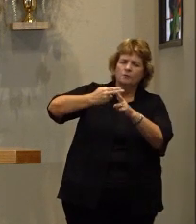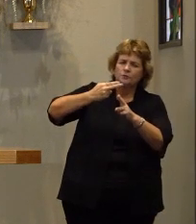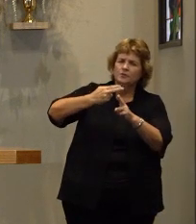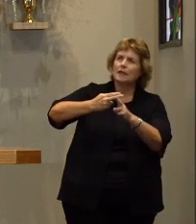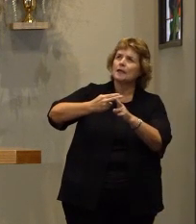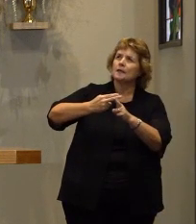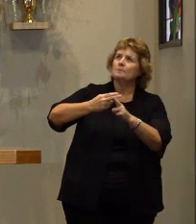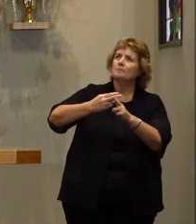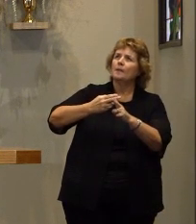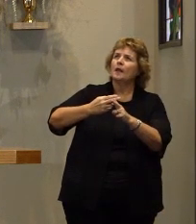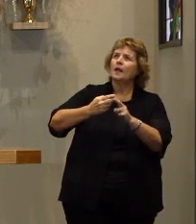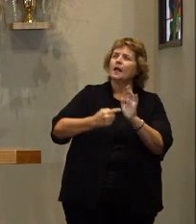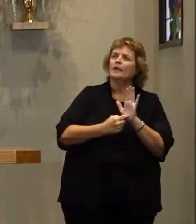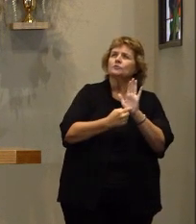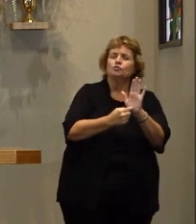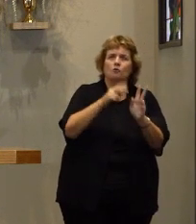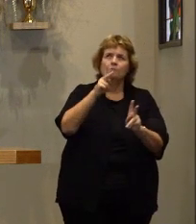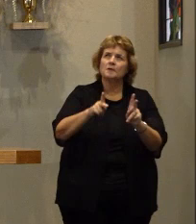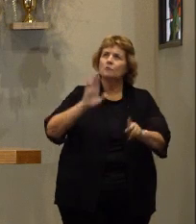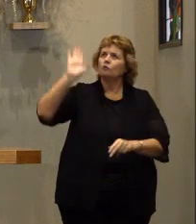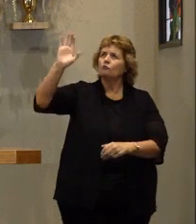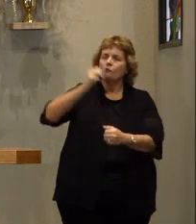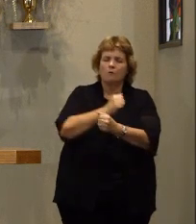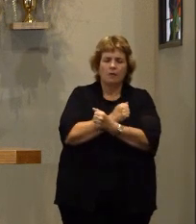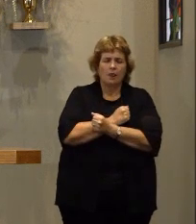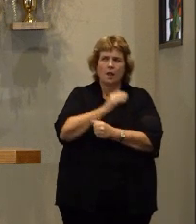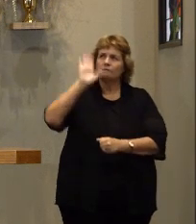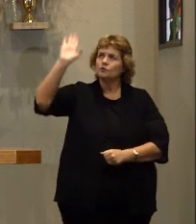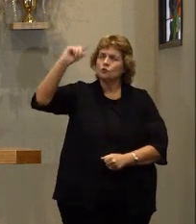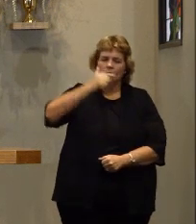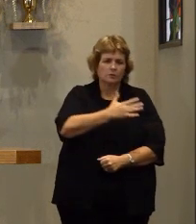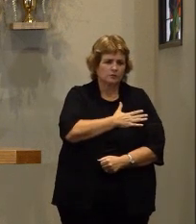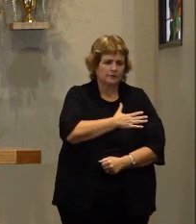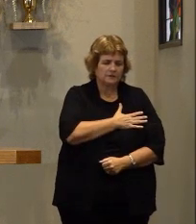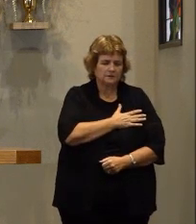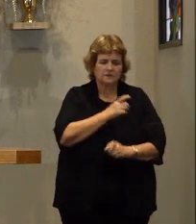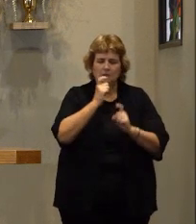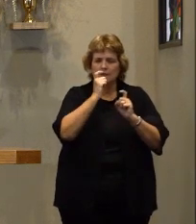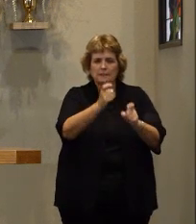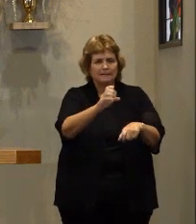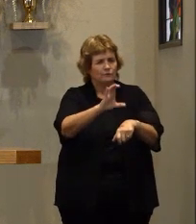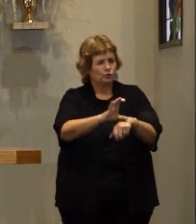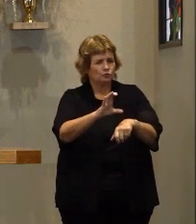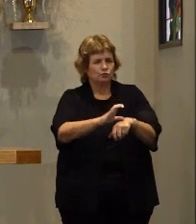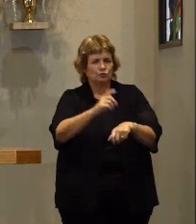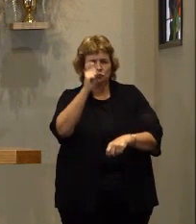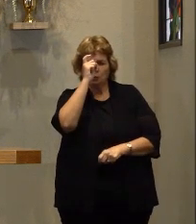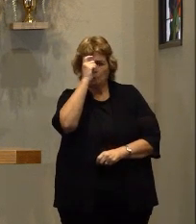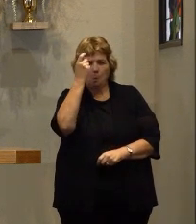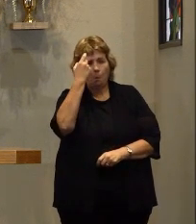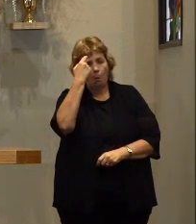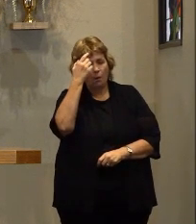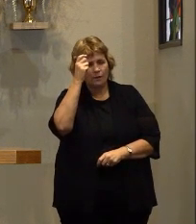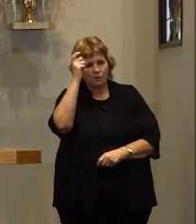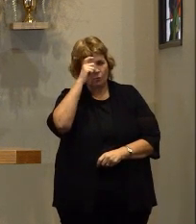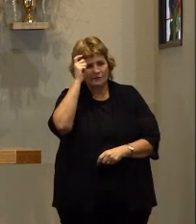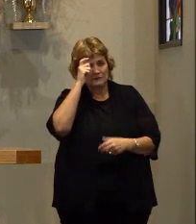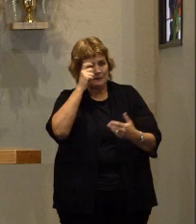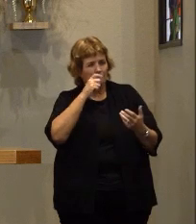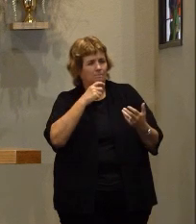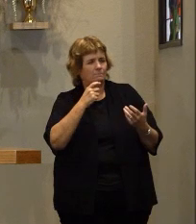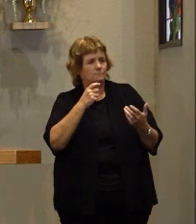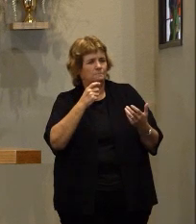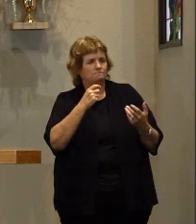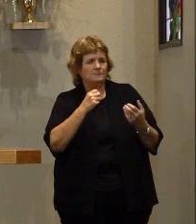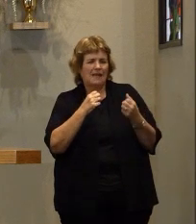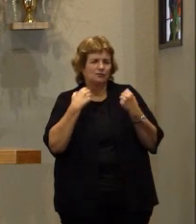of your love and grace. Give your church wisdom and strength by your Spirit, that she may be